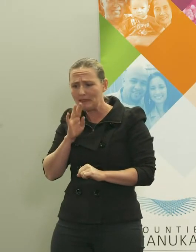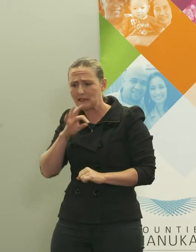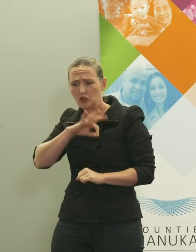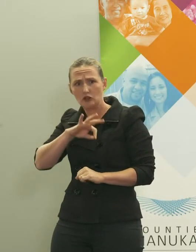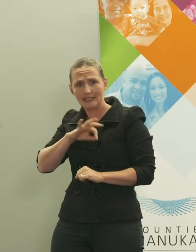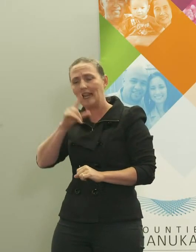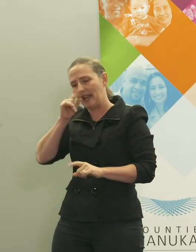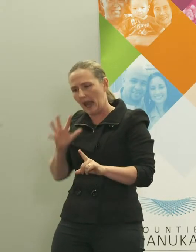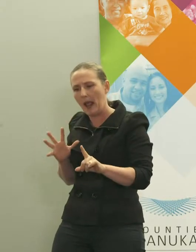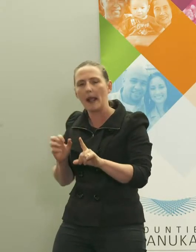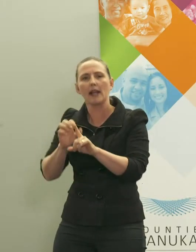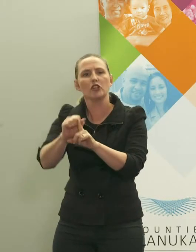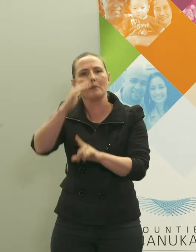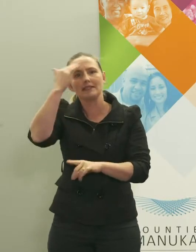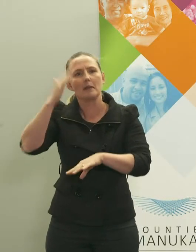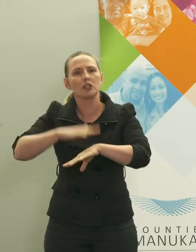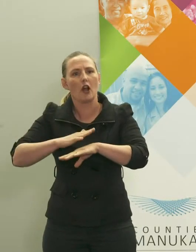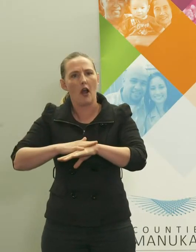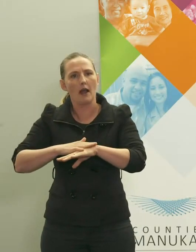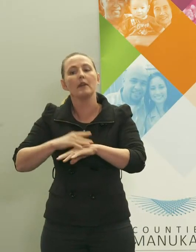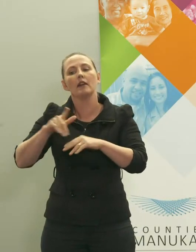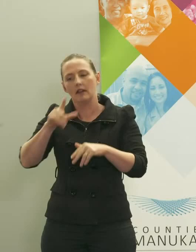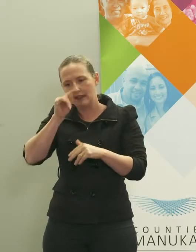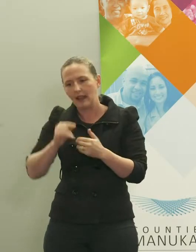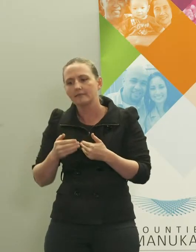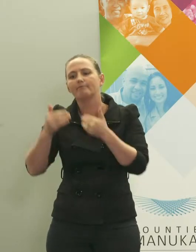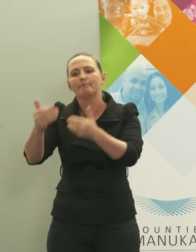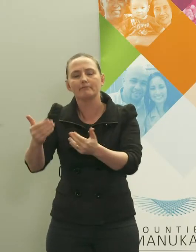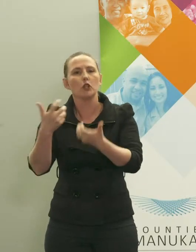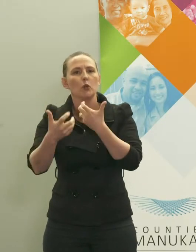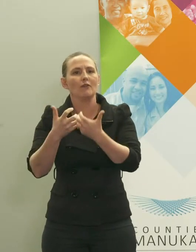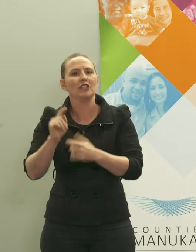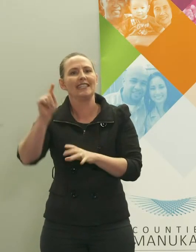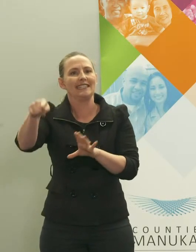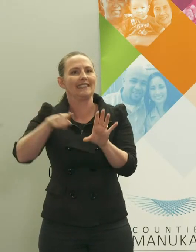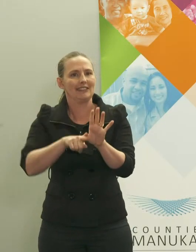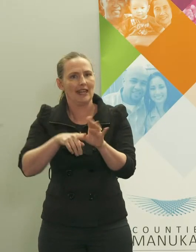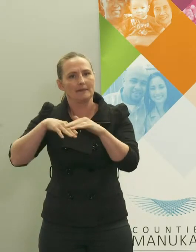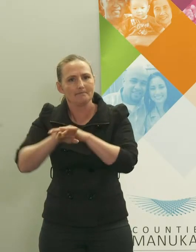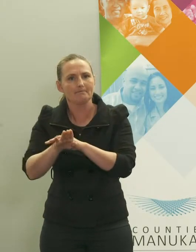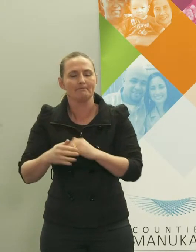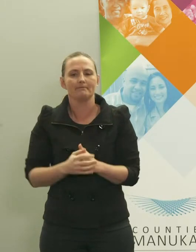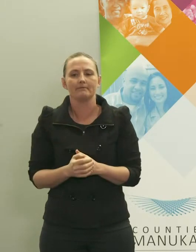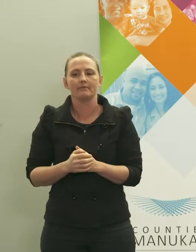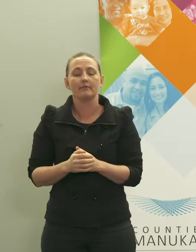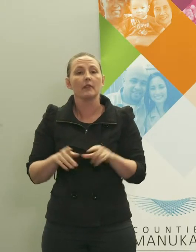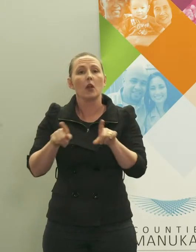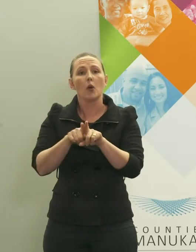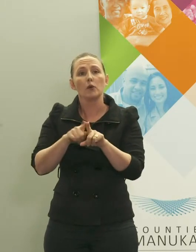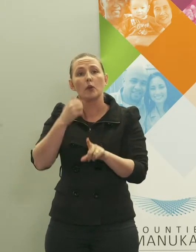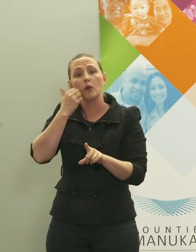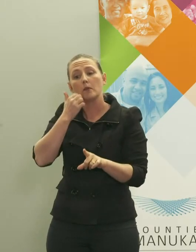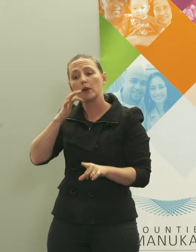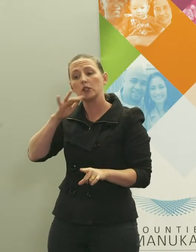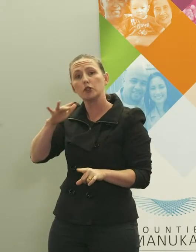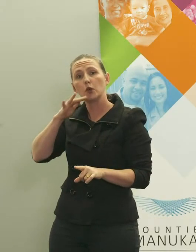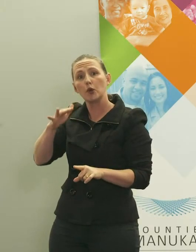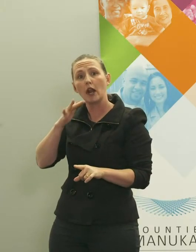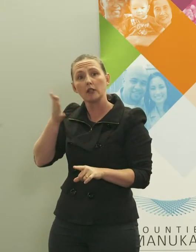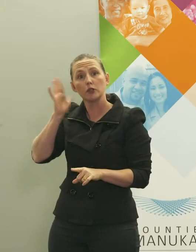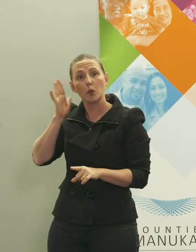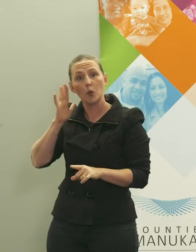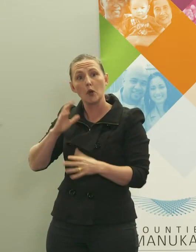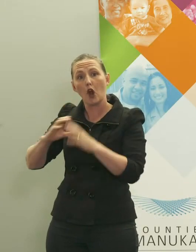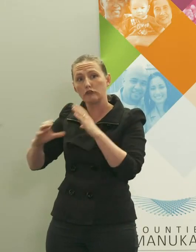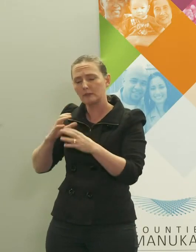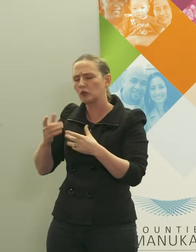summer period so that they can go on to further tertiary study next year. And Te Kura, the correspondence school, are working very closely with the